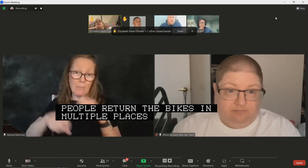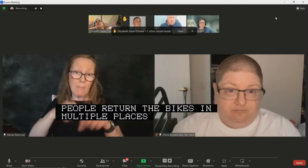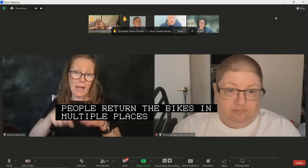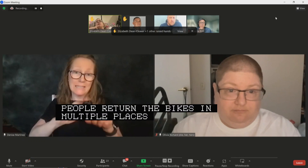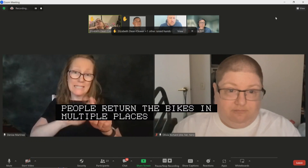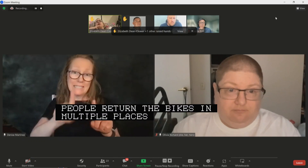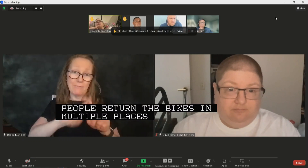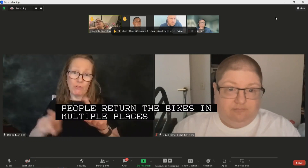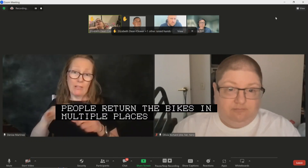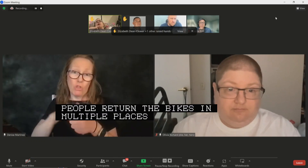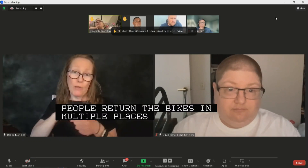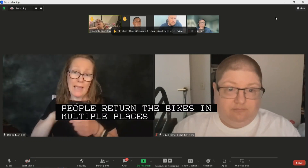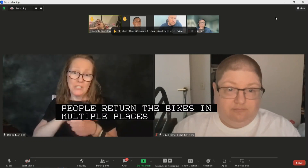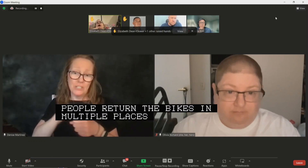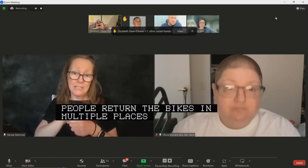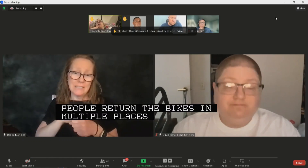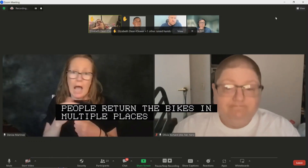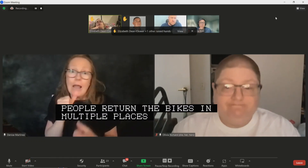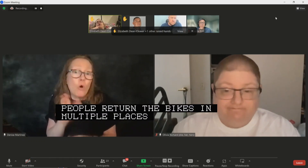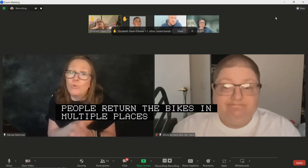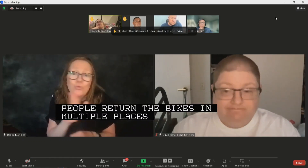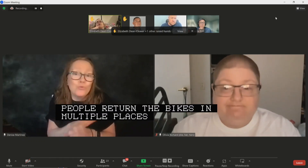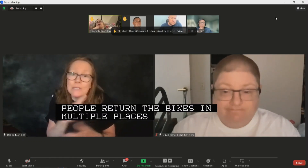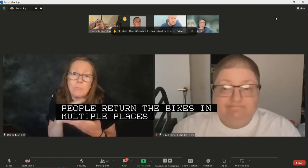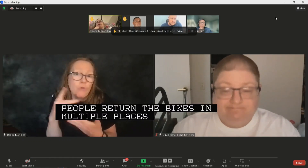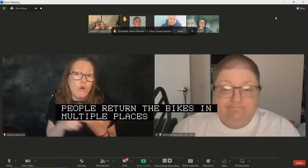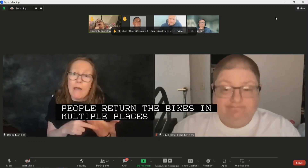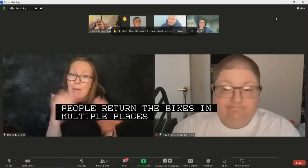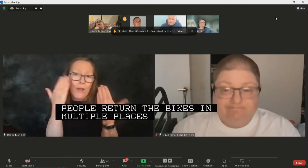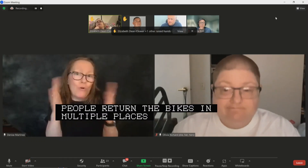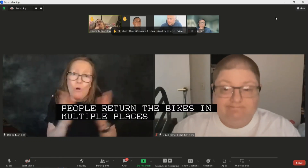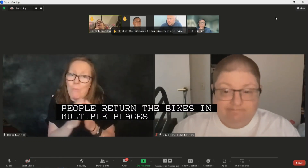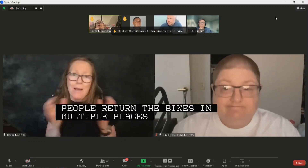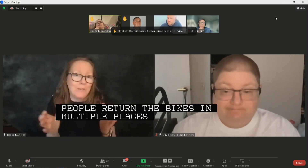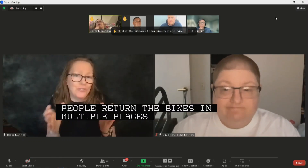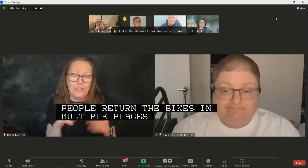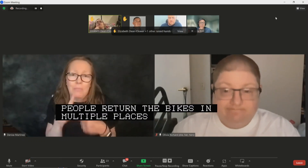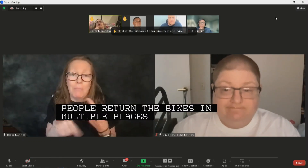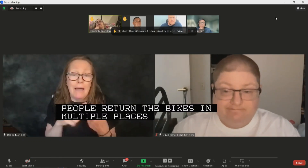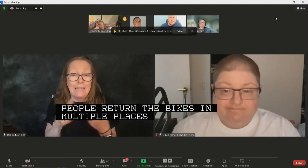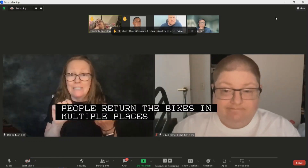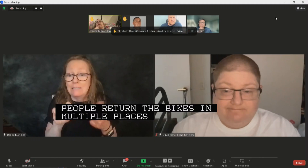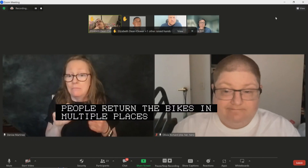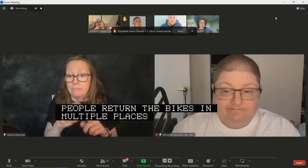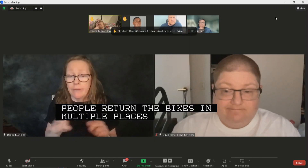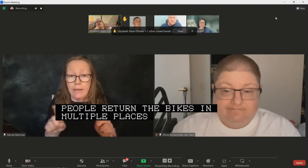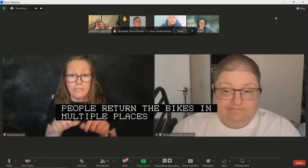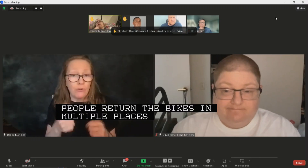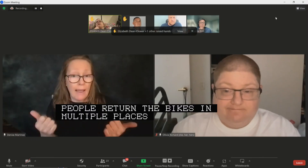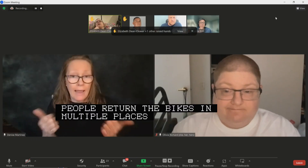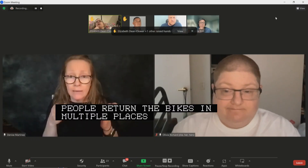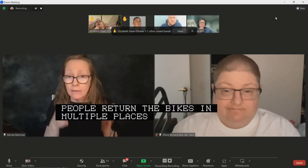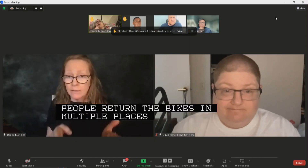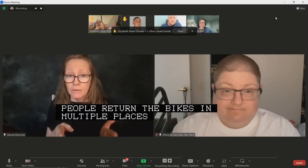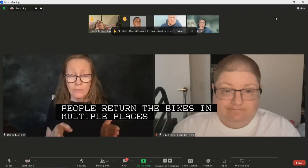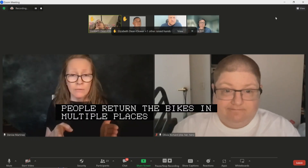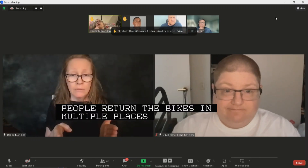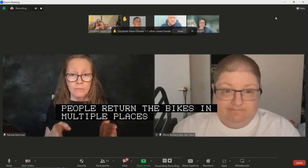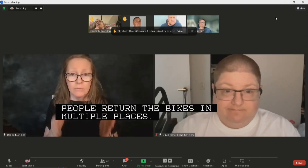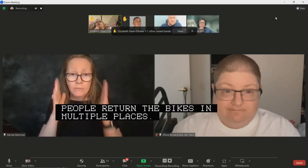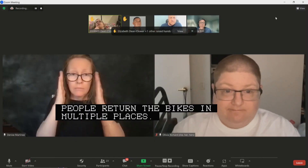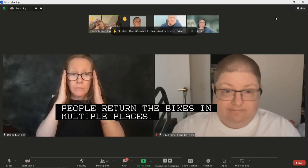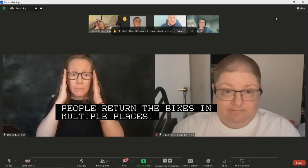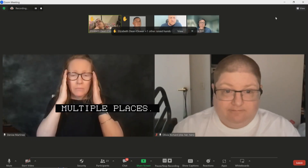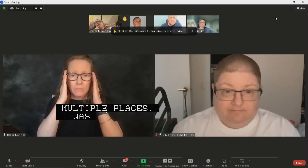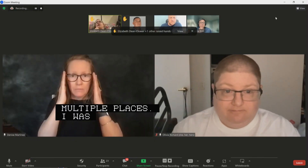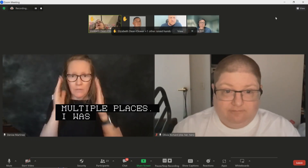but since I don't use that program, I don't know much about it, but I was wondering, you know, with other things that are